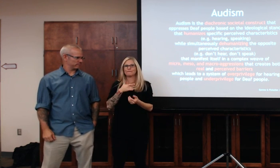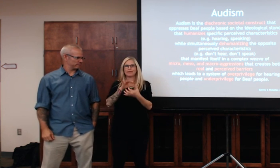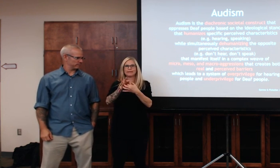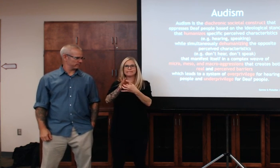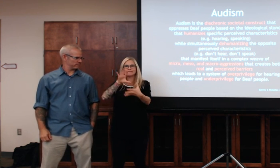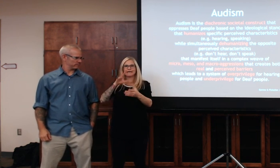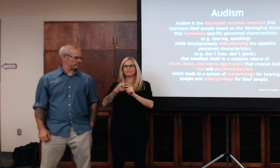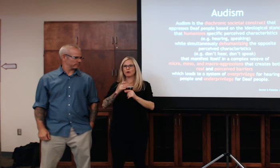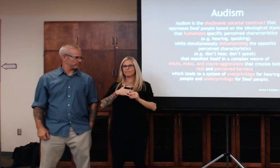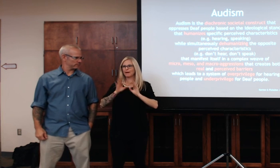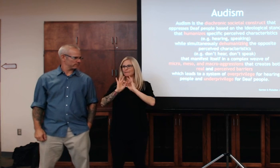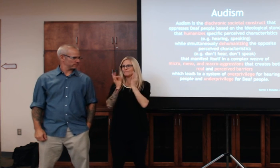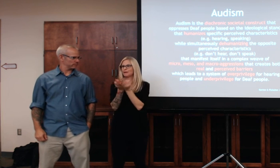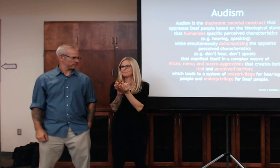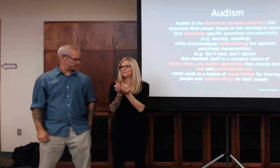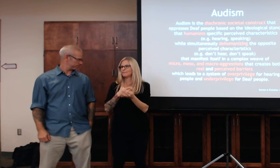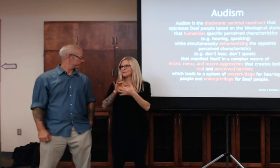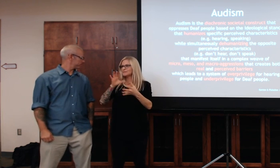they feel disconnected from their family.